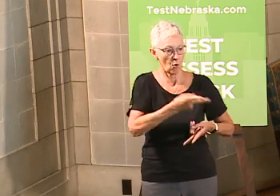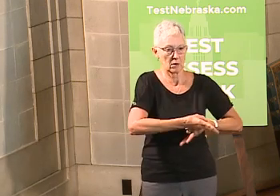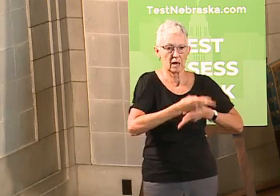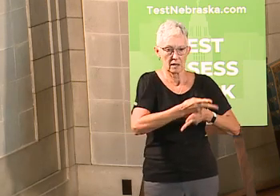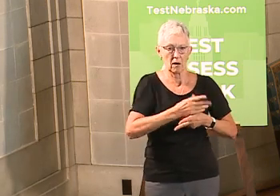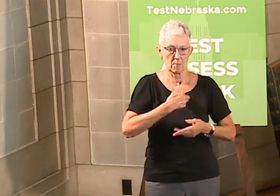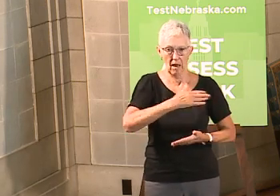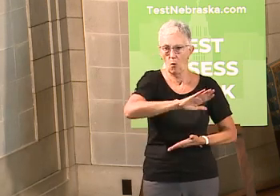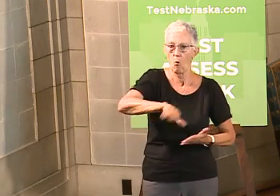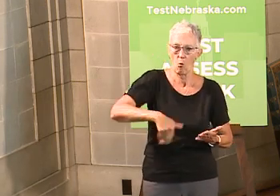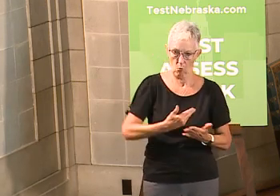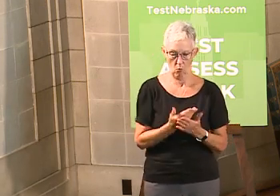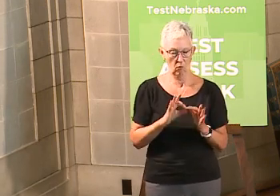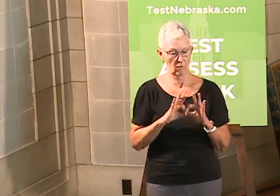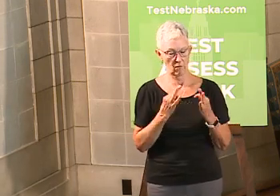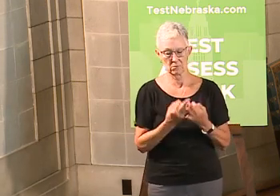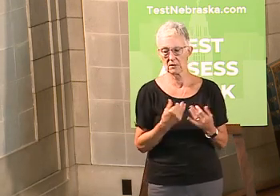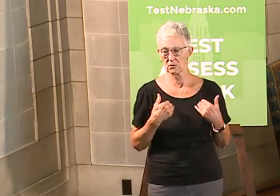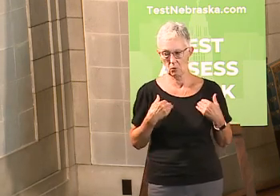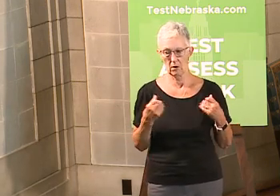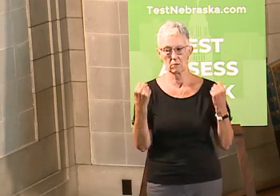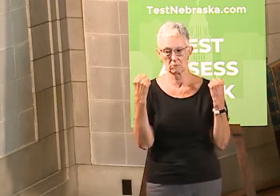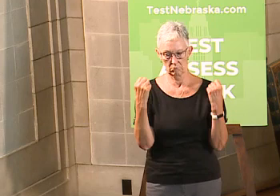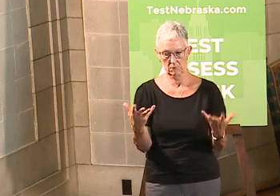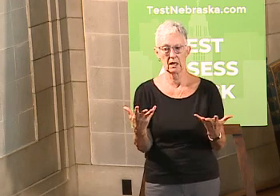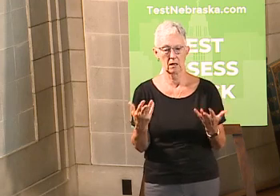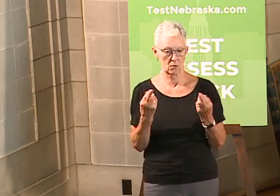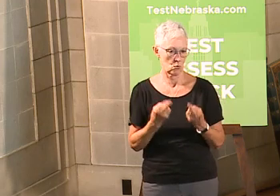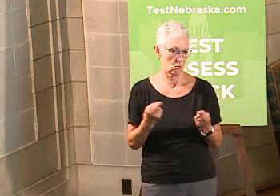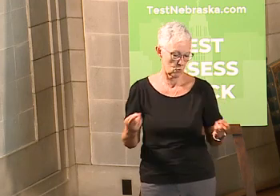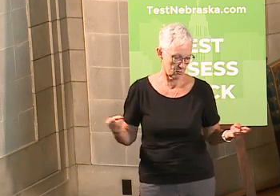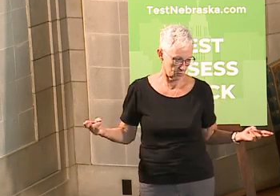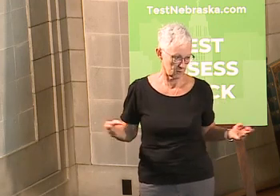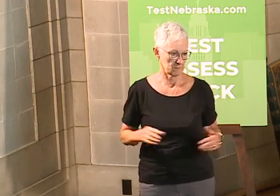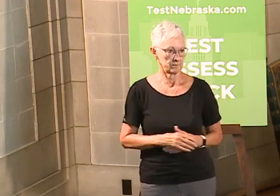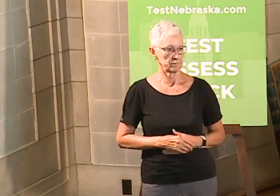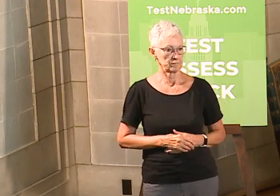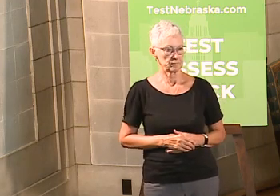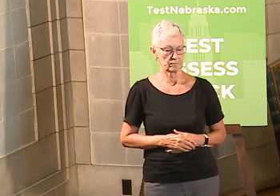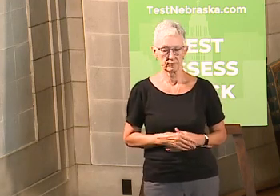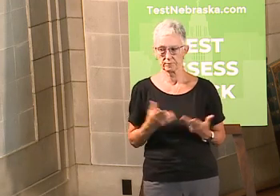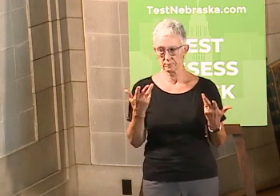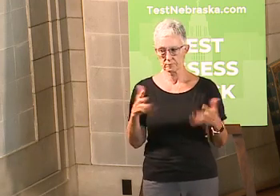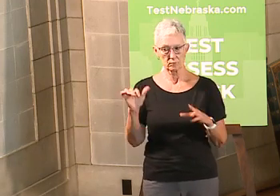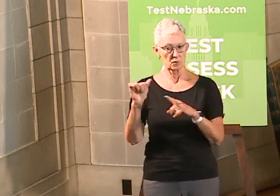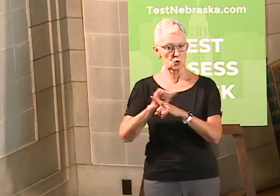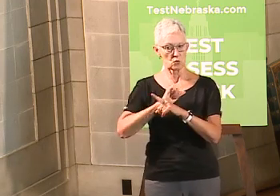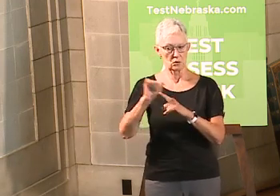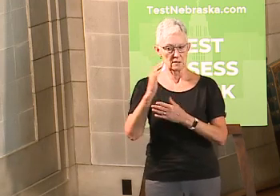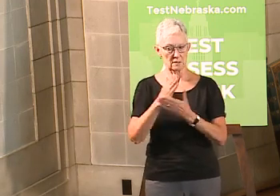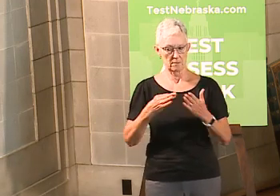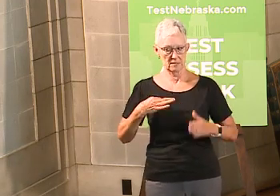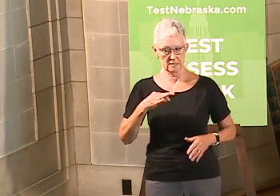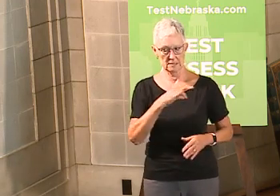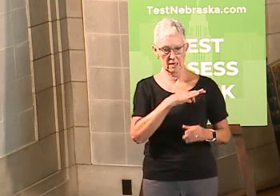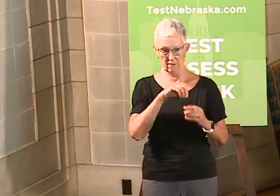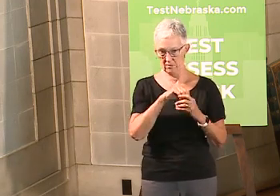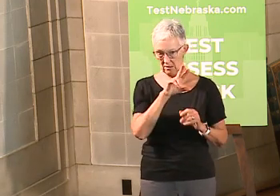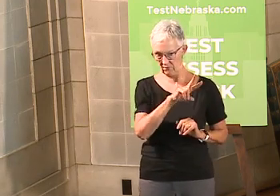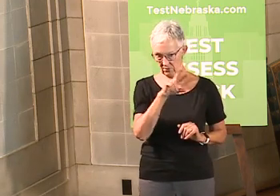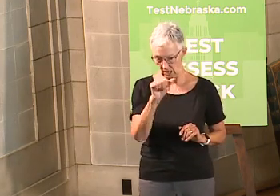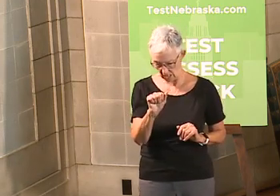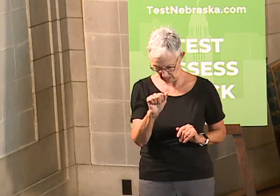of resources there, lots of resources. We've trained staff in the Nebraska Department of Veterans Affairs to be able